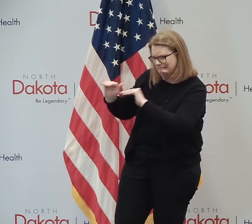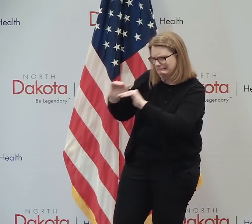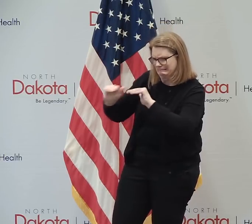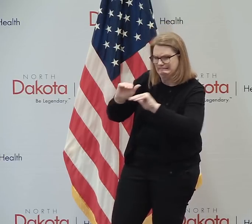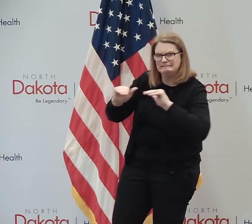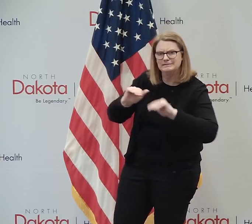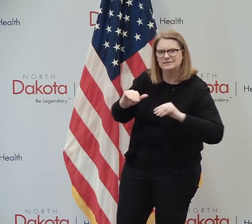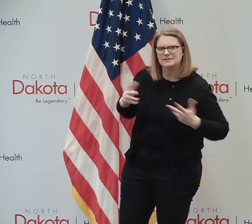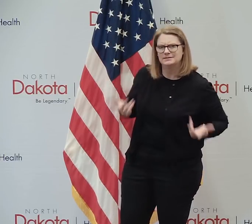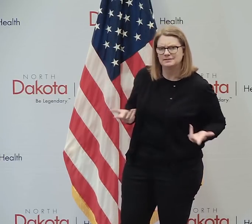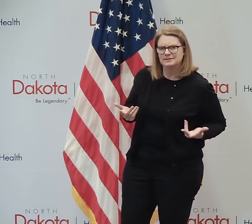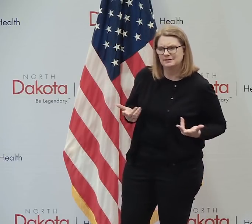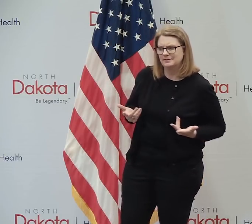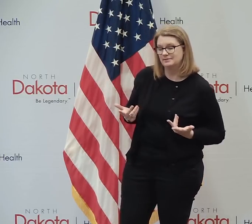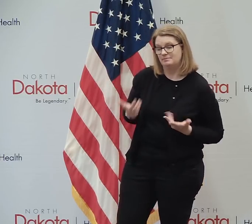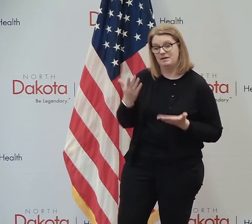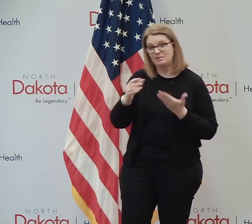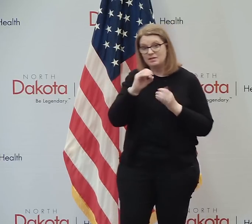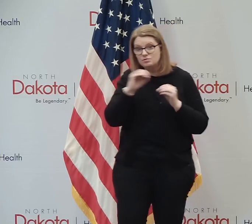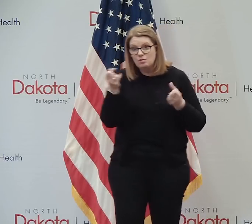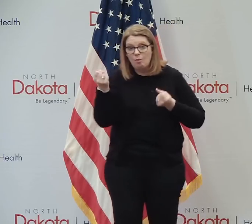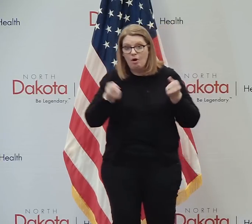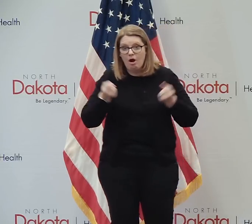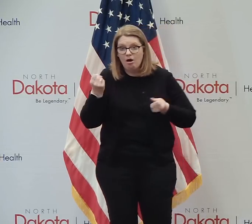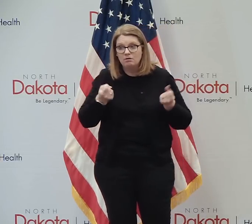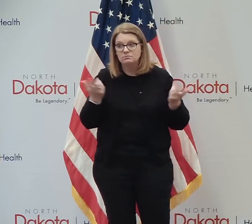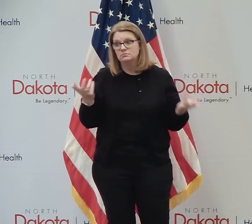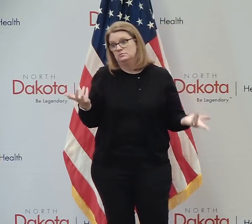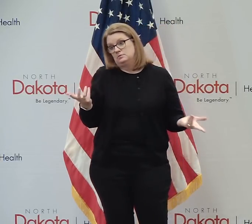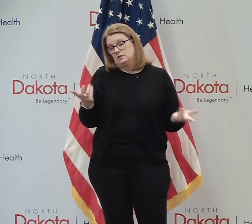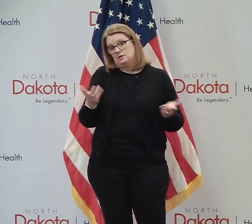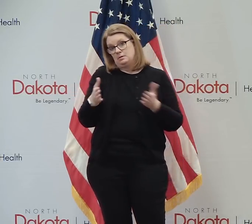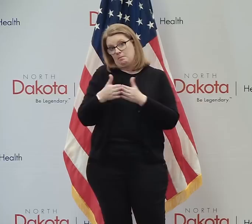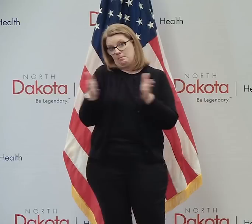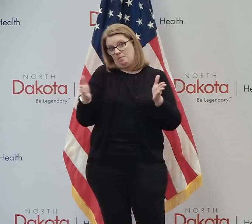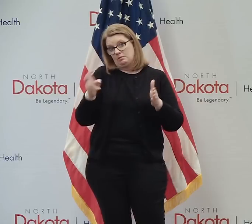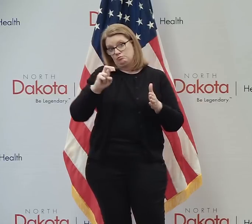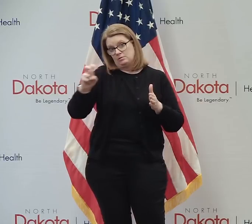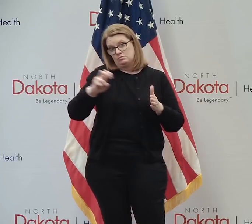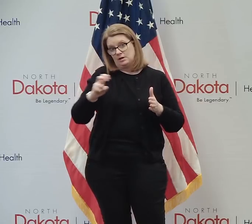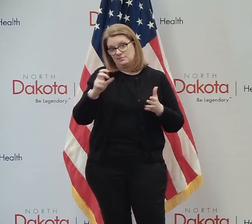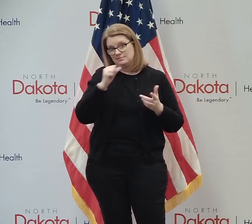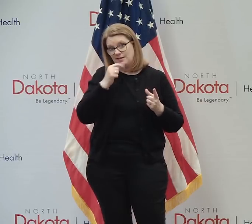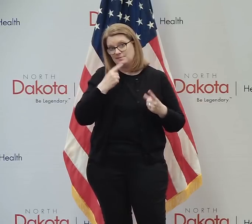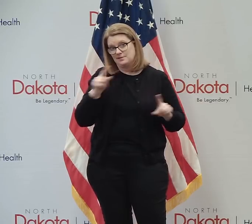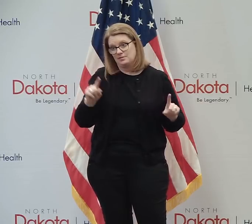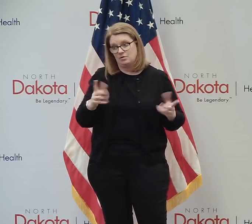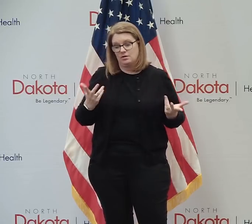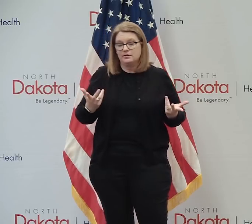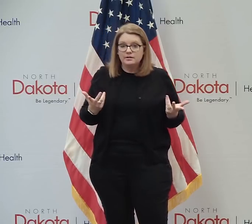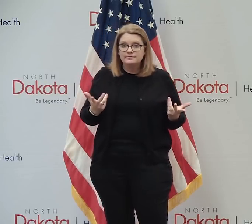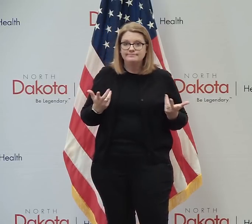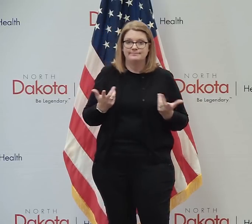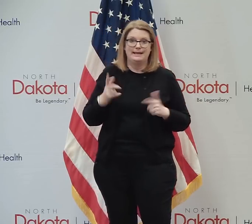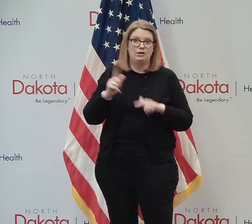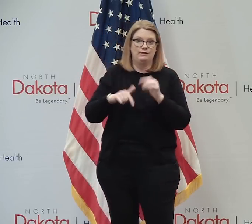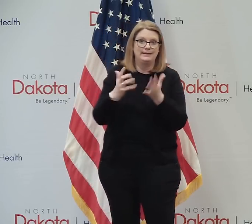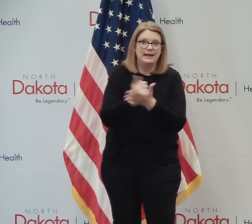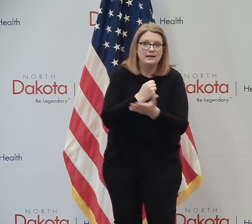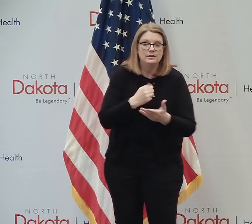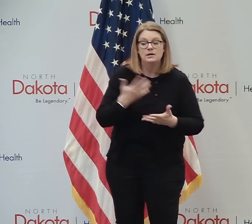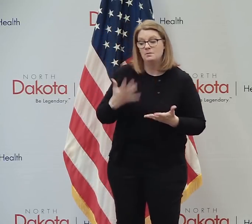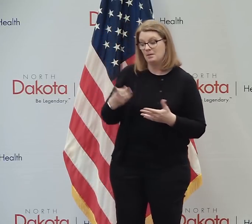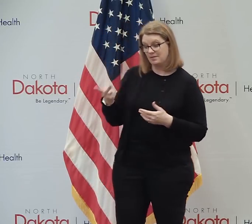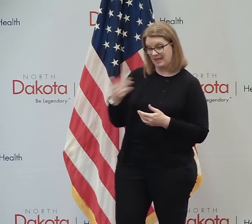not reaching? Or maybe they didn't have an automobile. Maybe it wasn't, public transportation didn't work. I mean, we have to really think about that. Maybe they're working